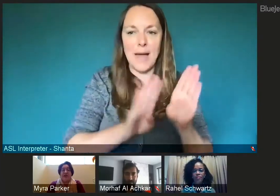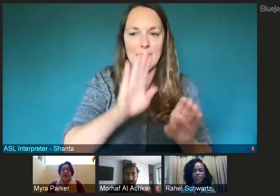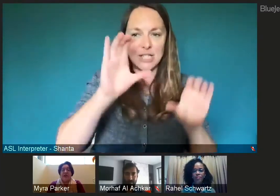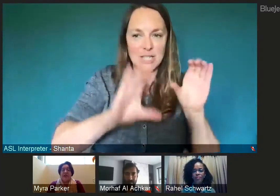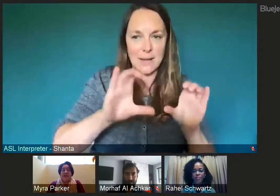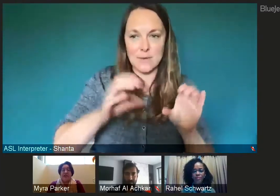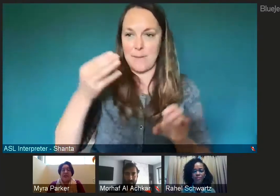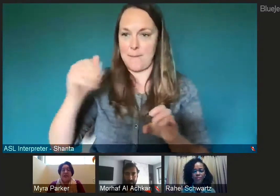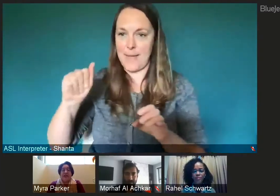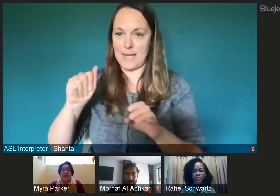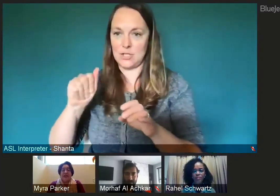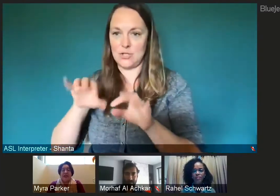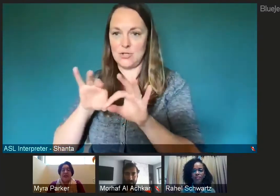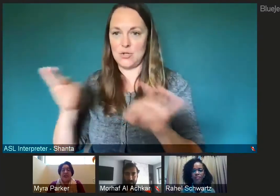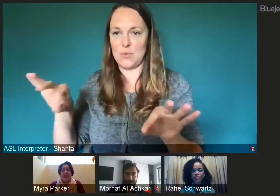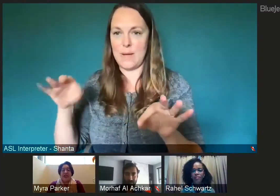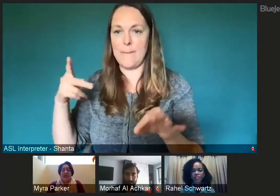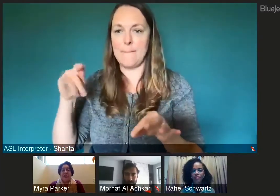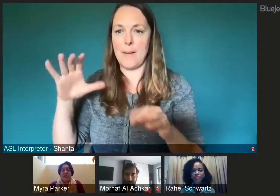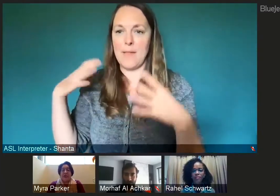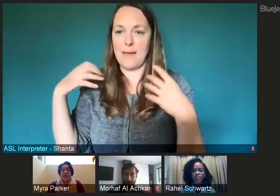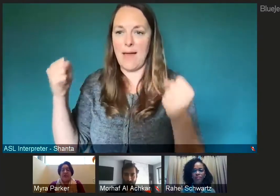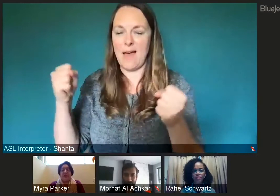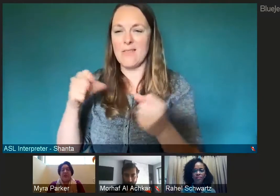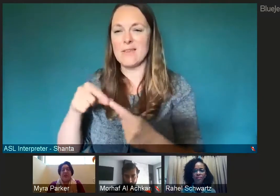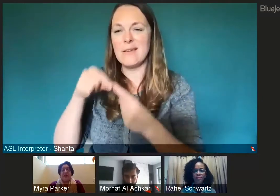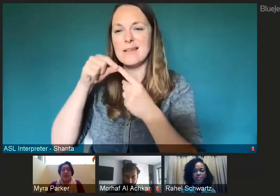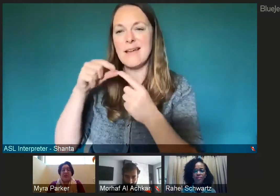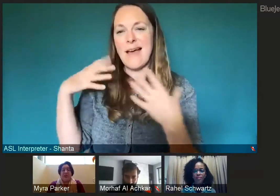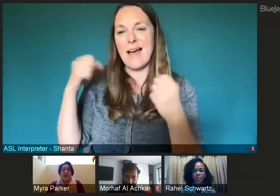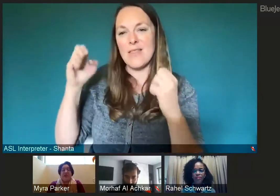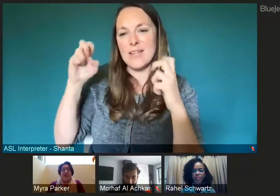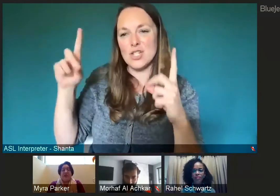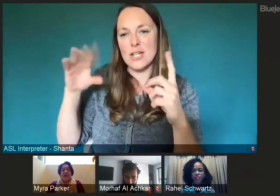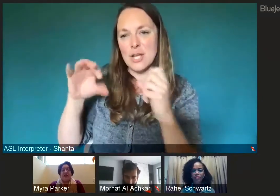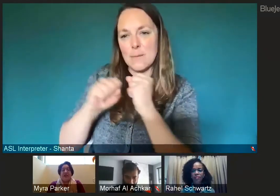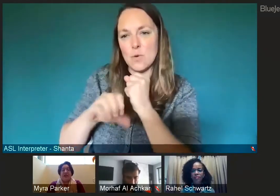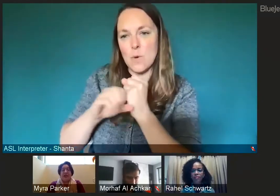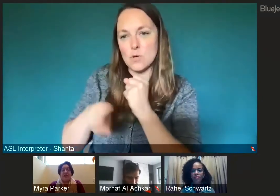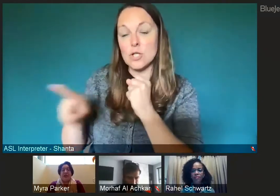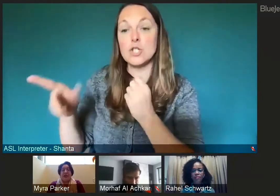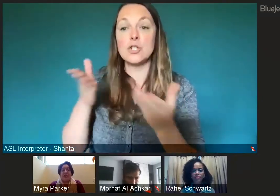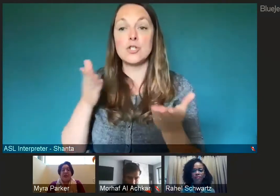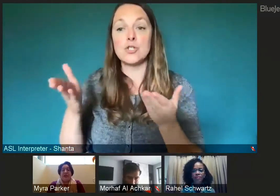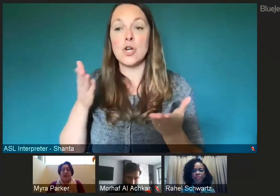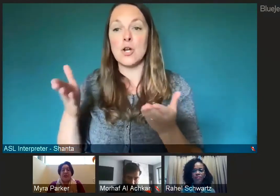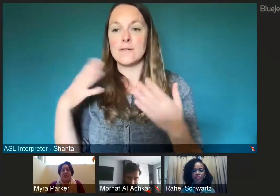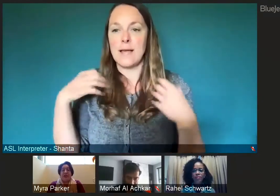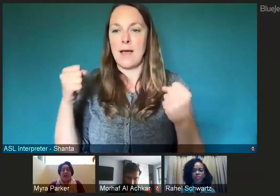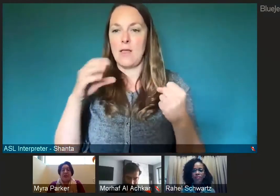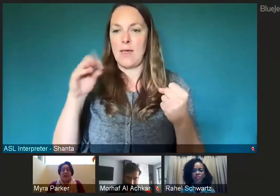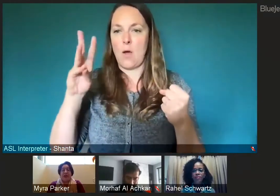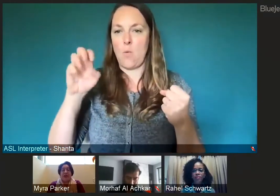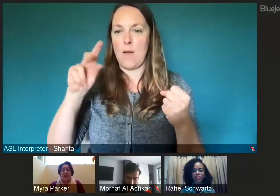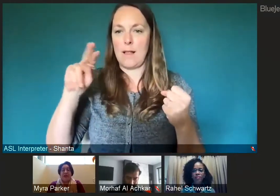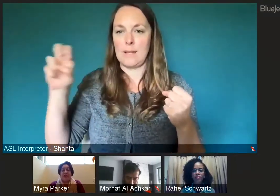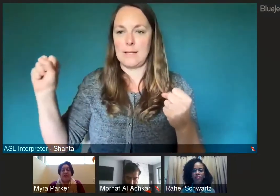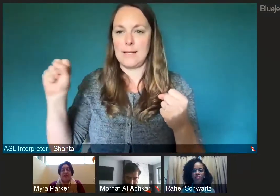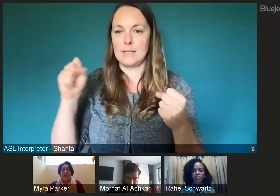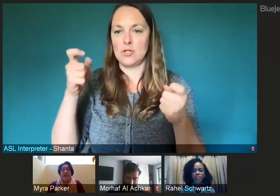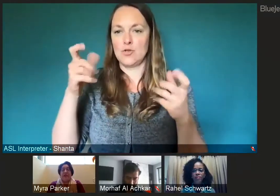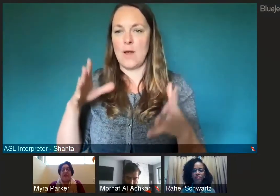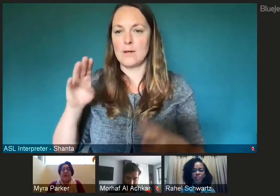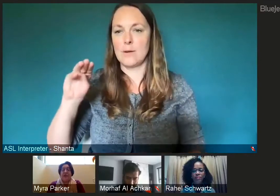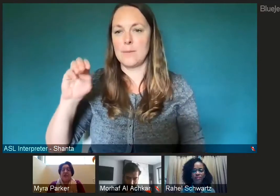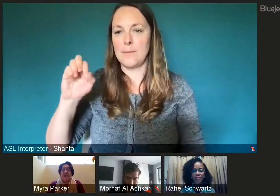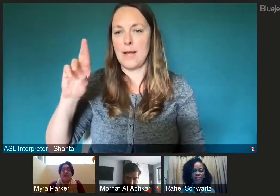health, specializing in health education and promotion. She currently serves as the Health and Wellness Director at the Meredith Matthews